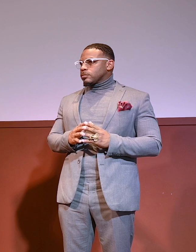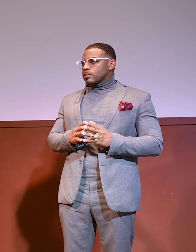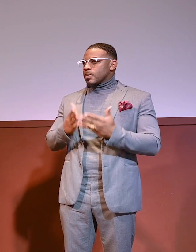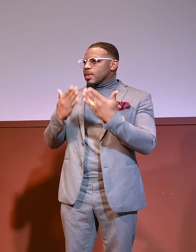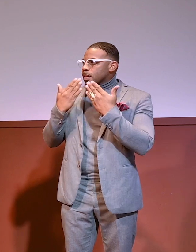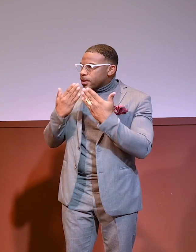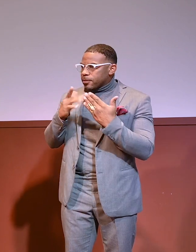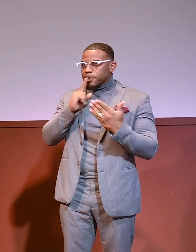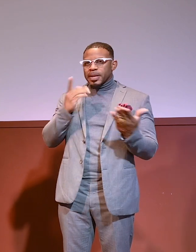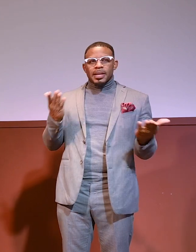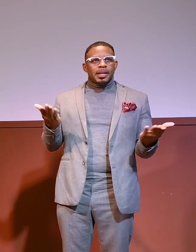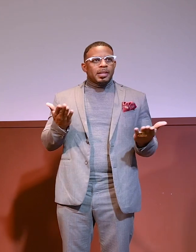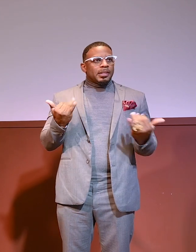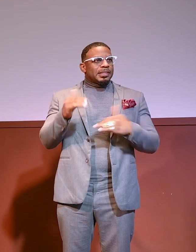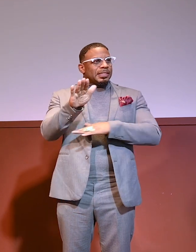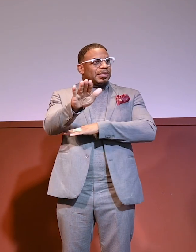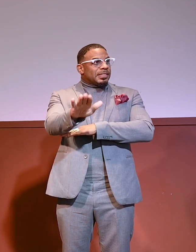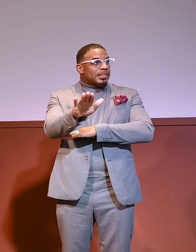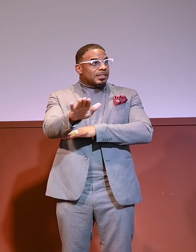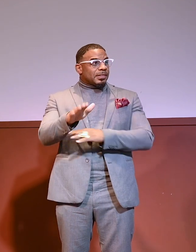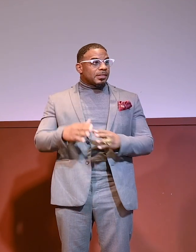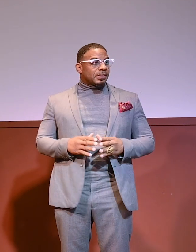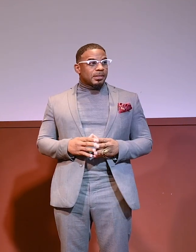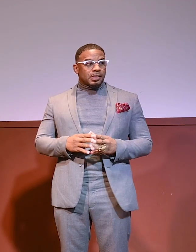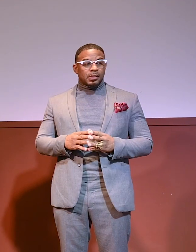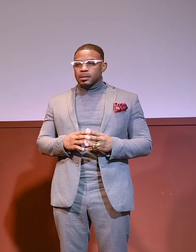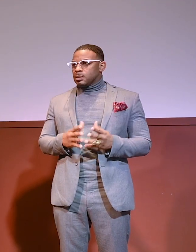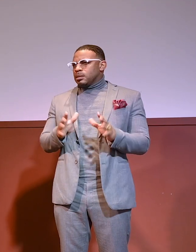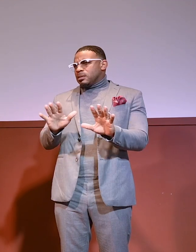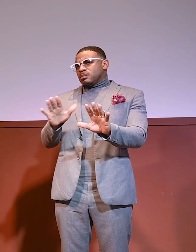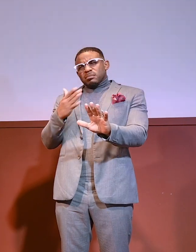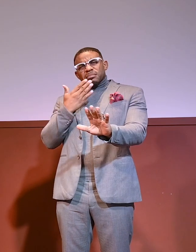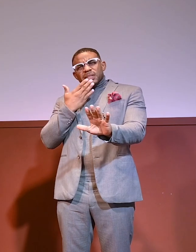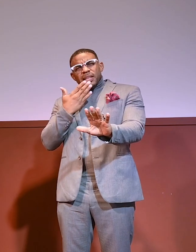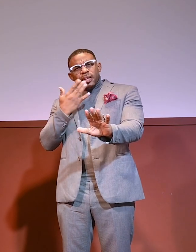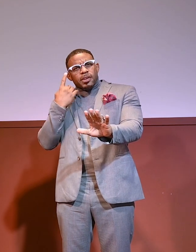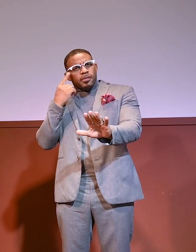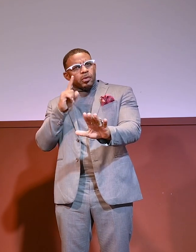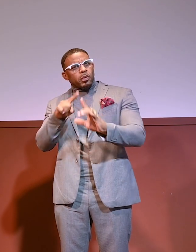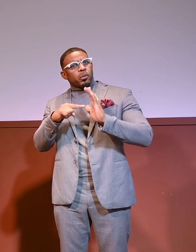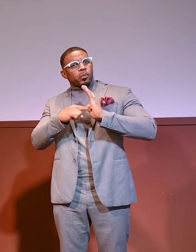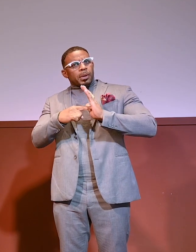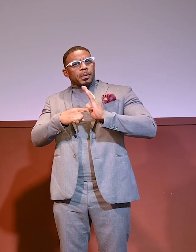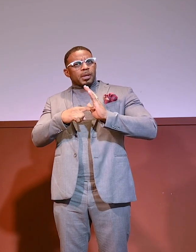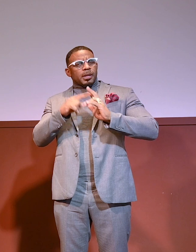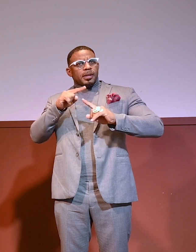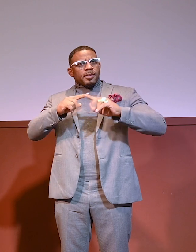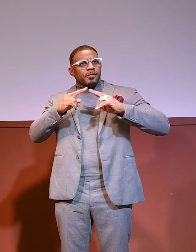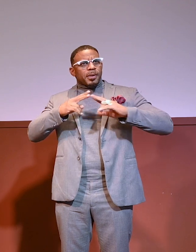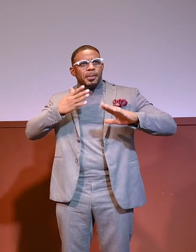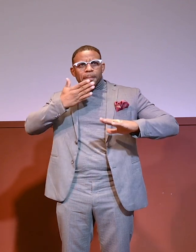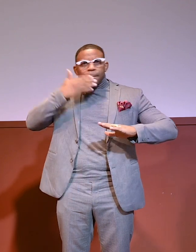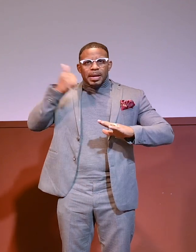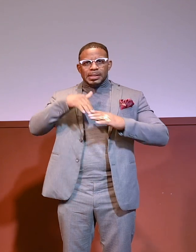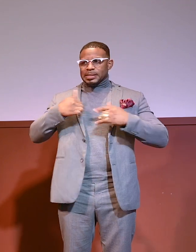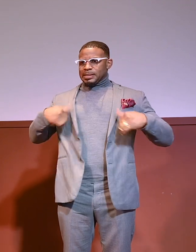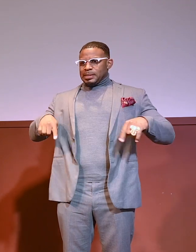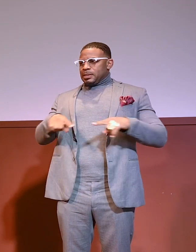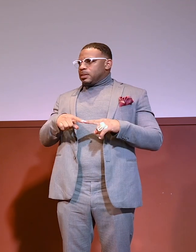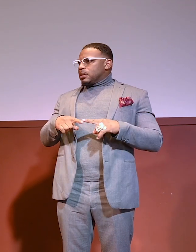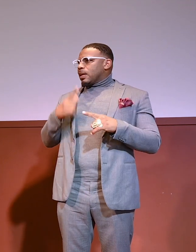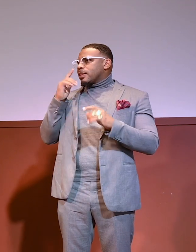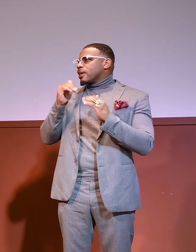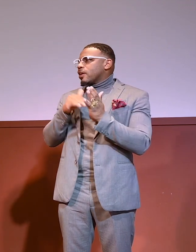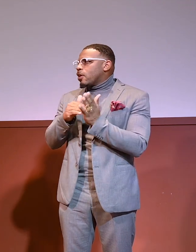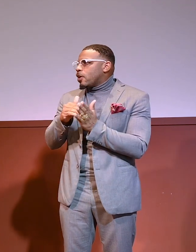Thank you all for being here this evening, and thank you for representing the very best in us. I